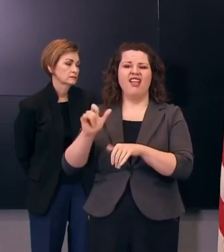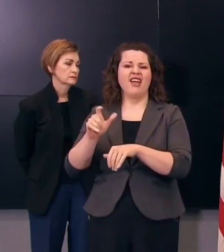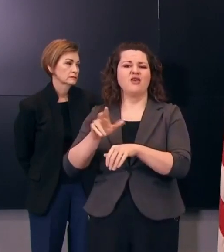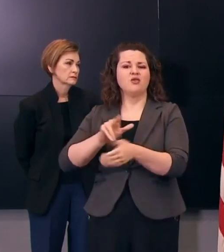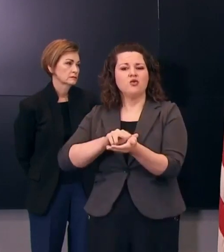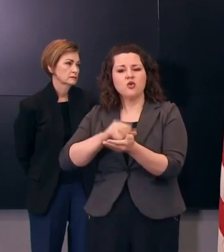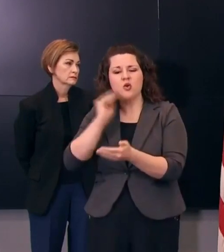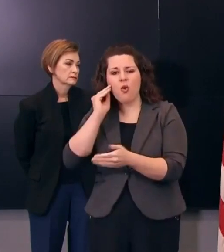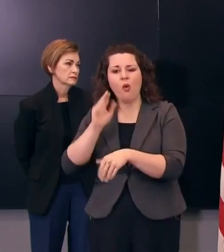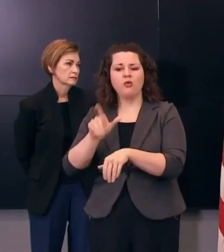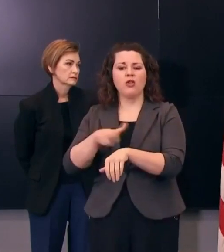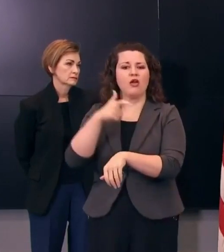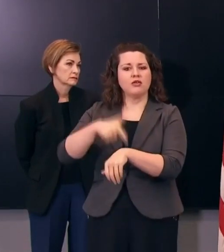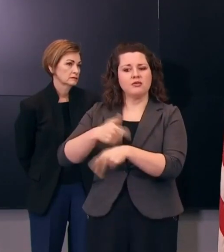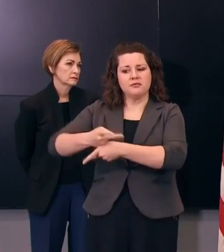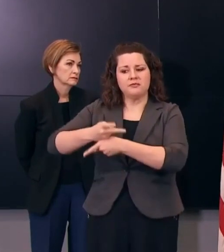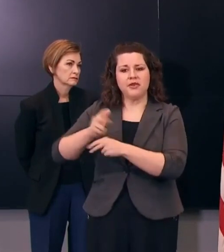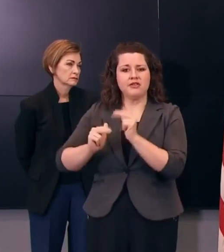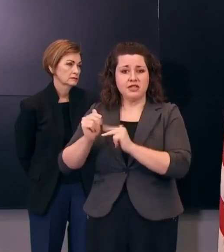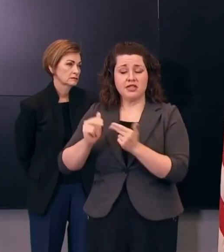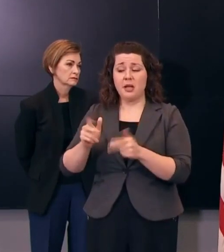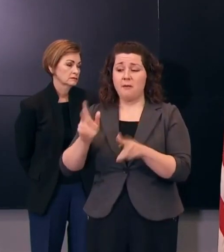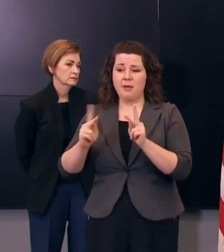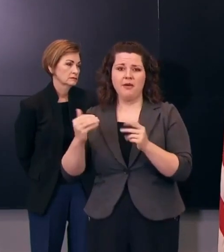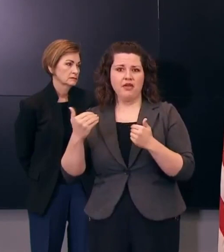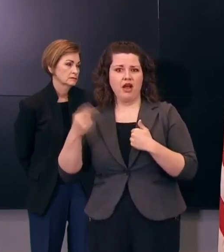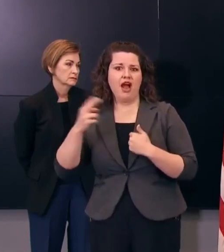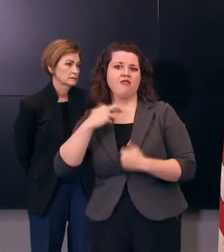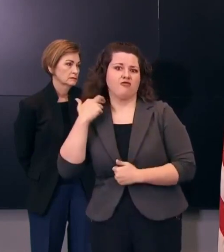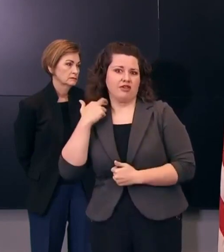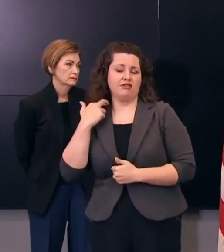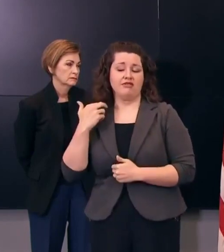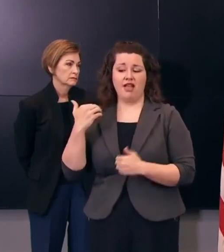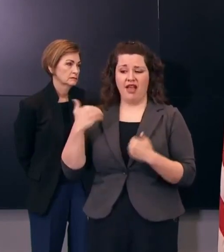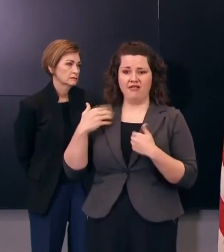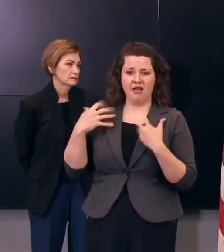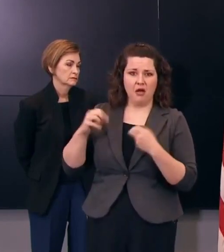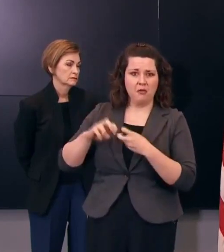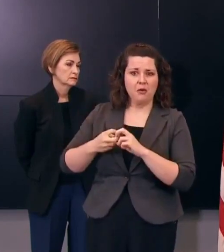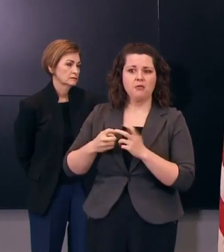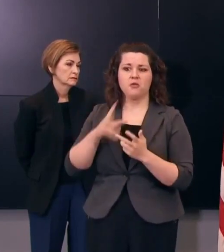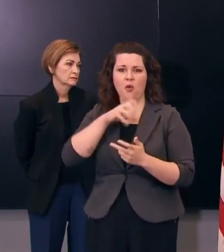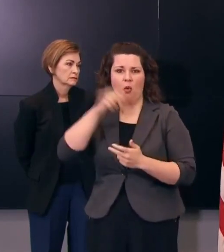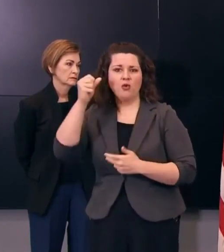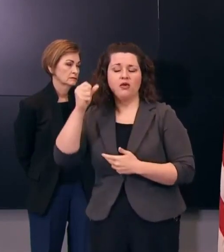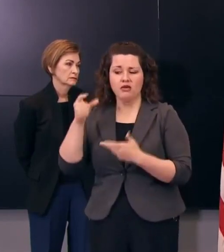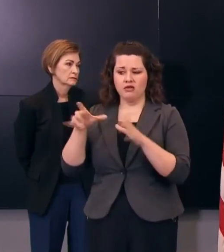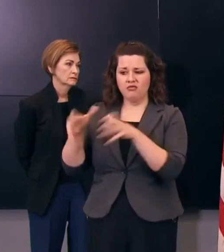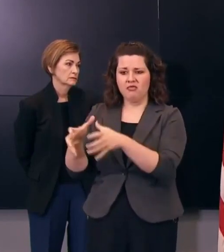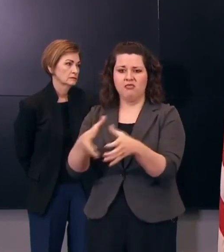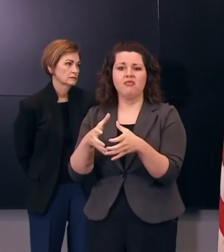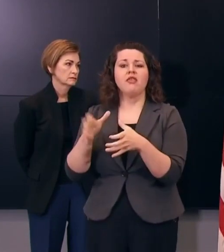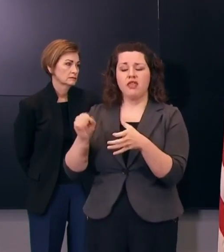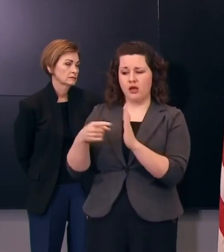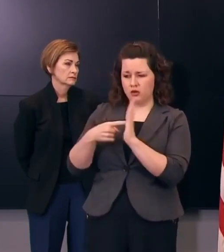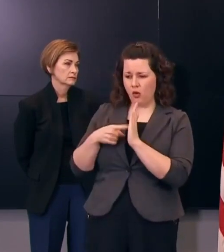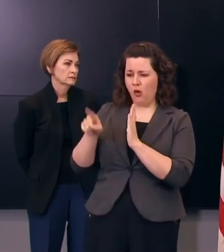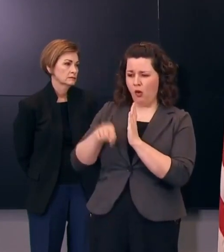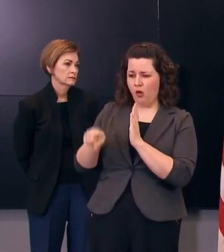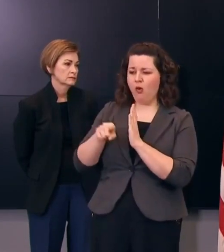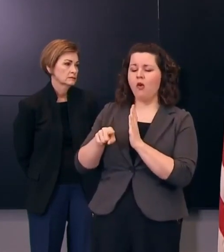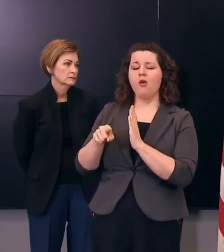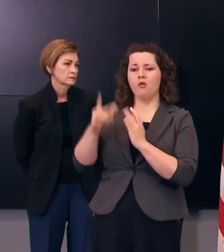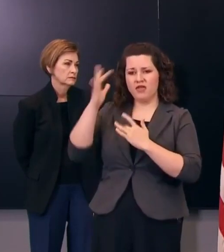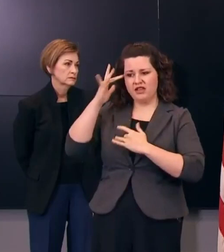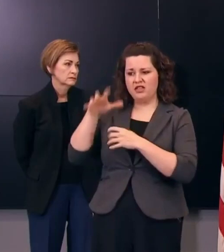where our older populations and Iowans with underlying health conditions live. This tells us about clusters of illness that exist among